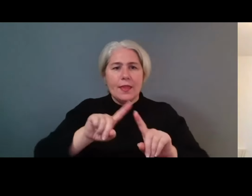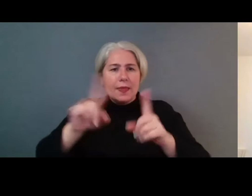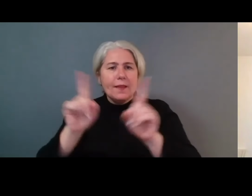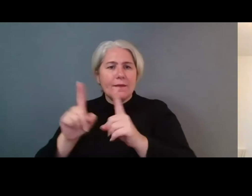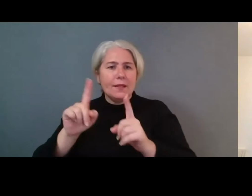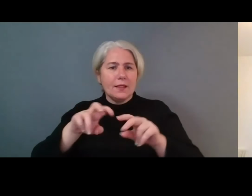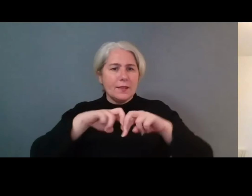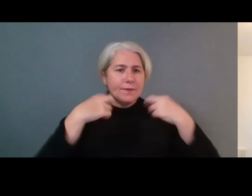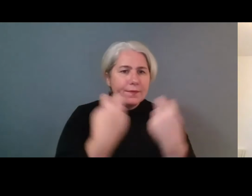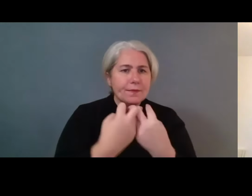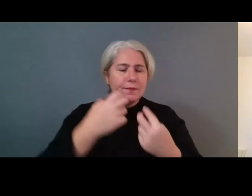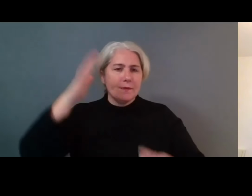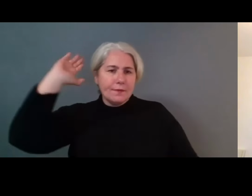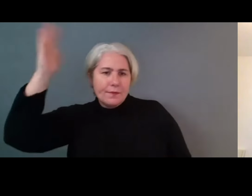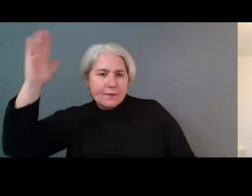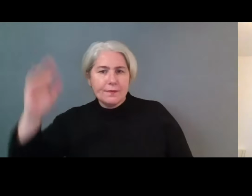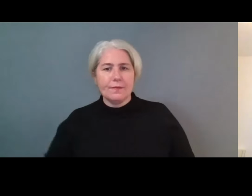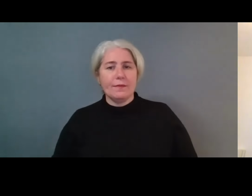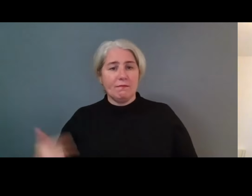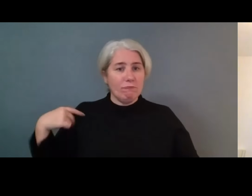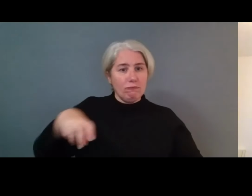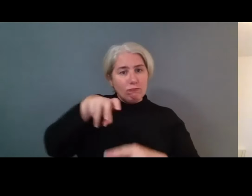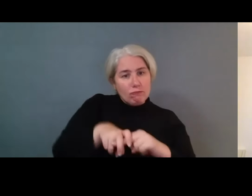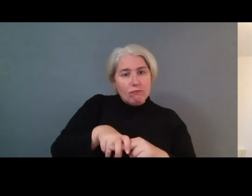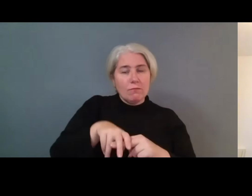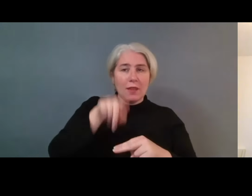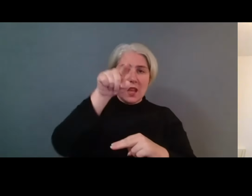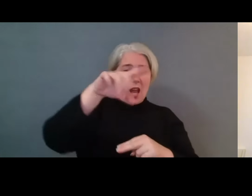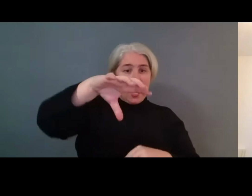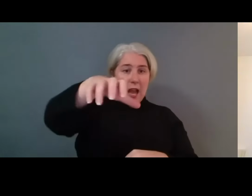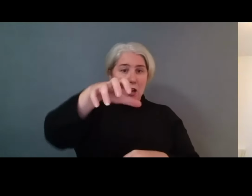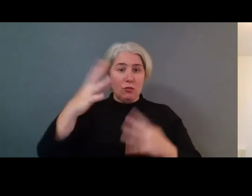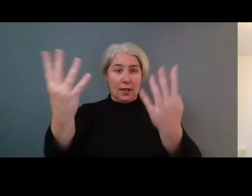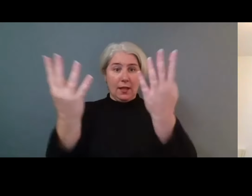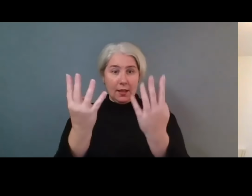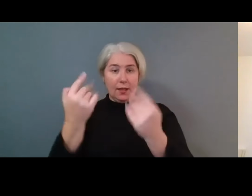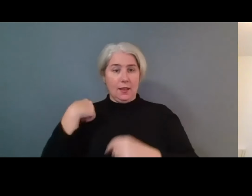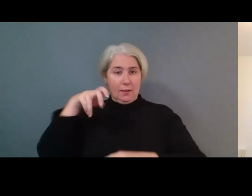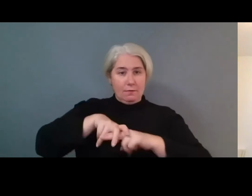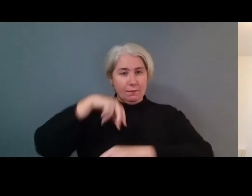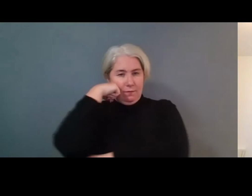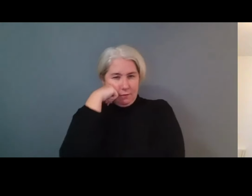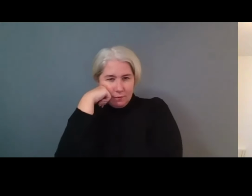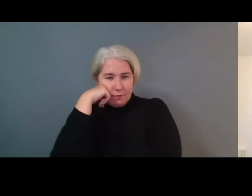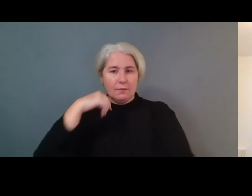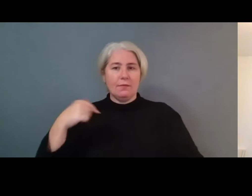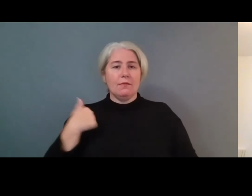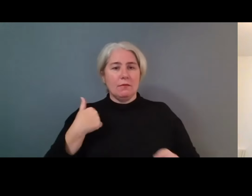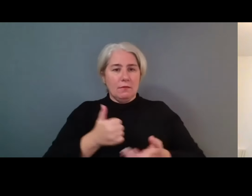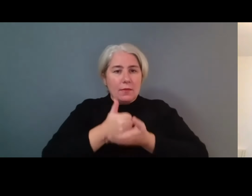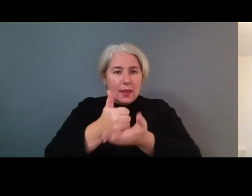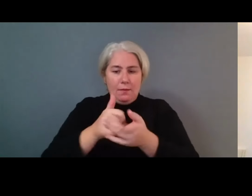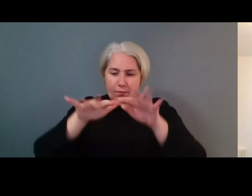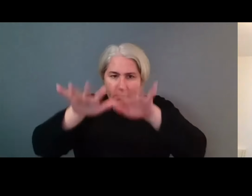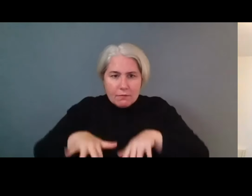during the consideration of country reports or thematic meetings. I participated in preparing written submissions